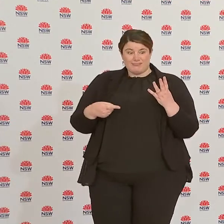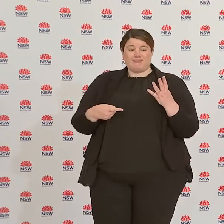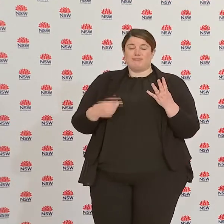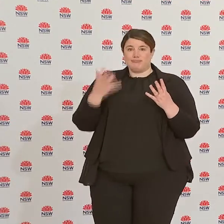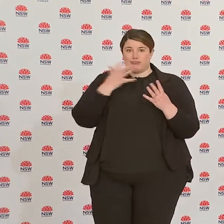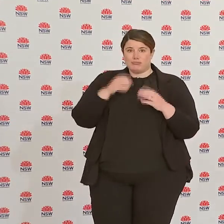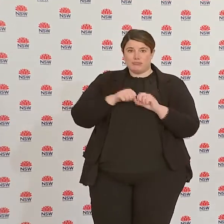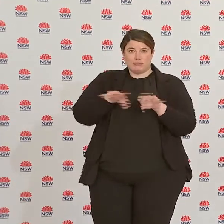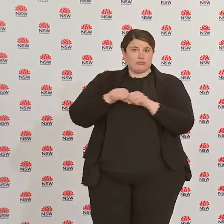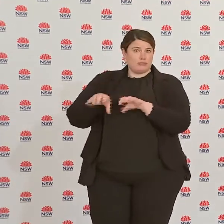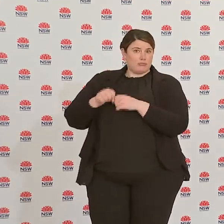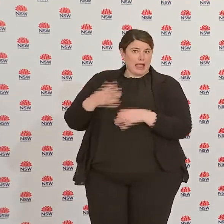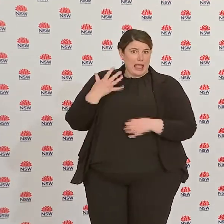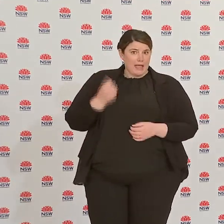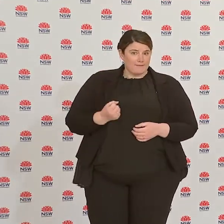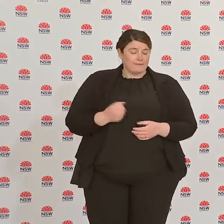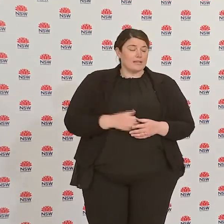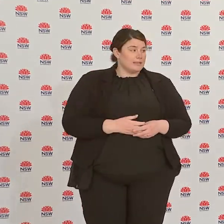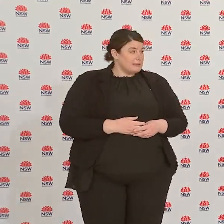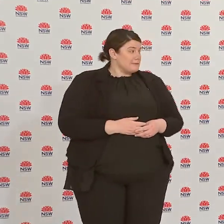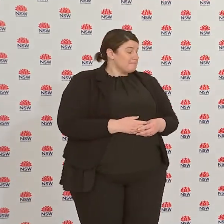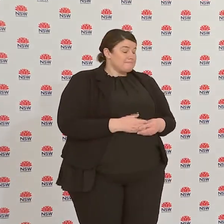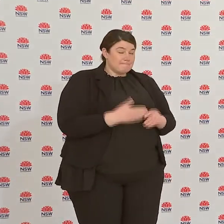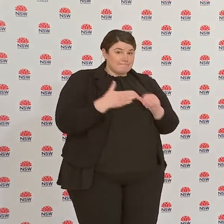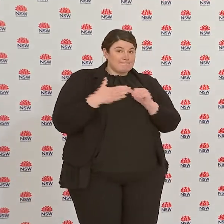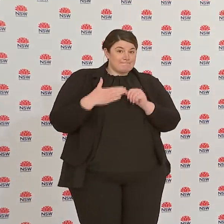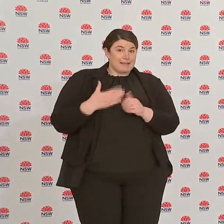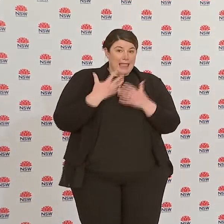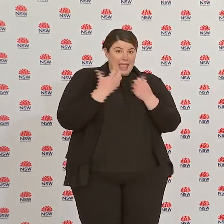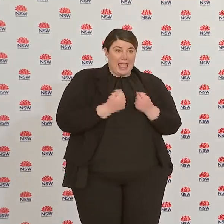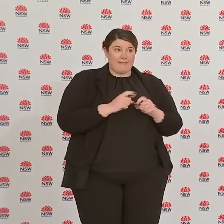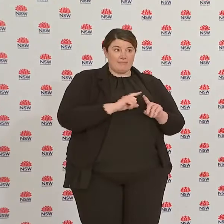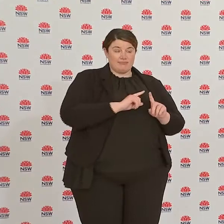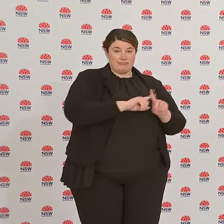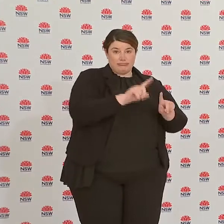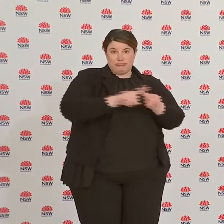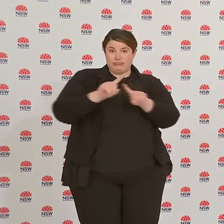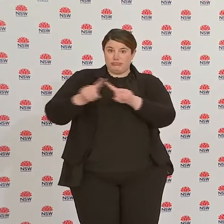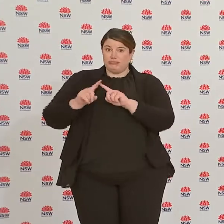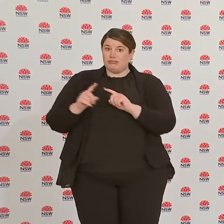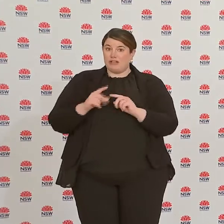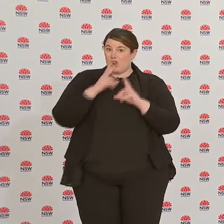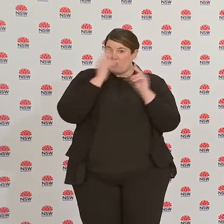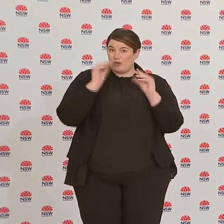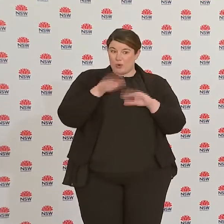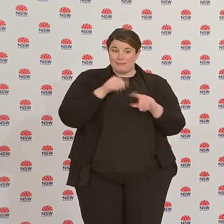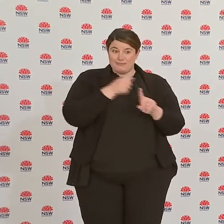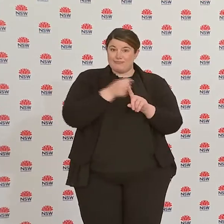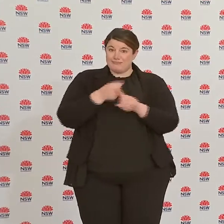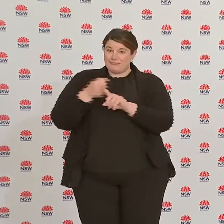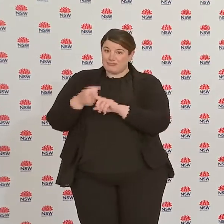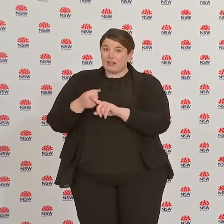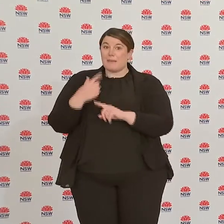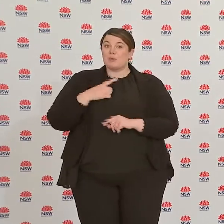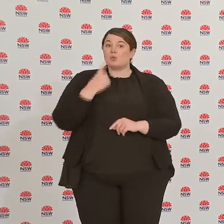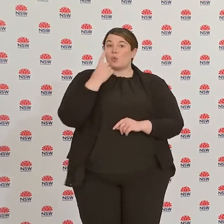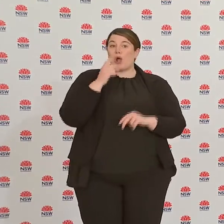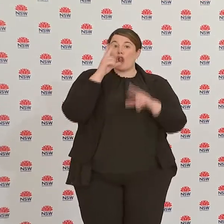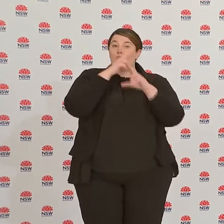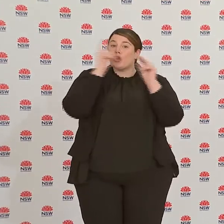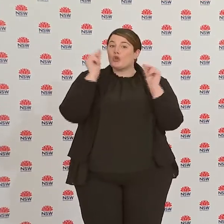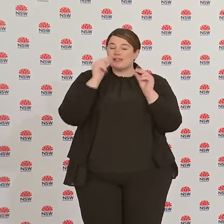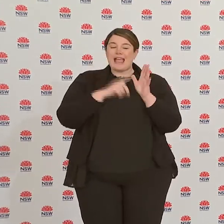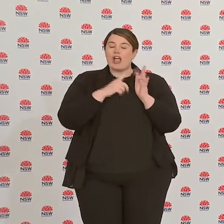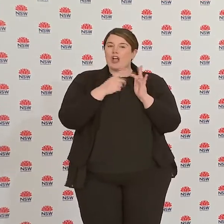been impacted, and that relates to particular AIM who worked across